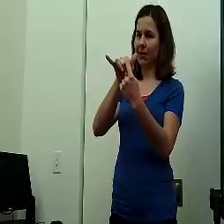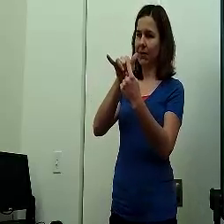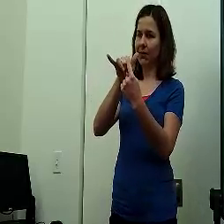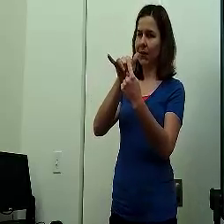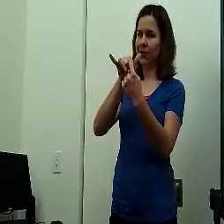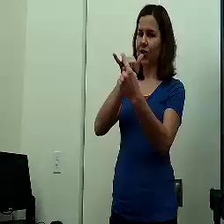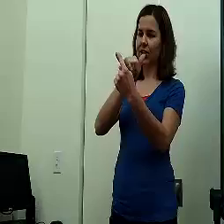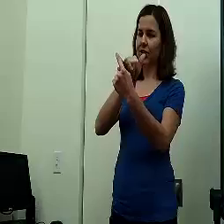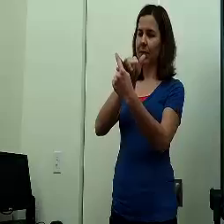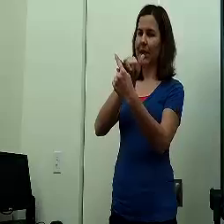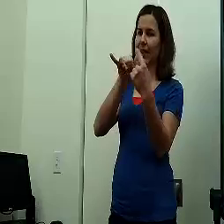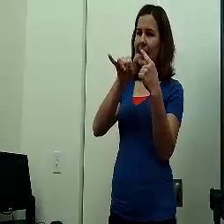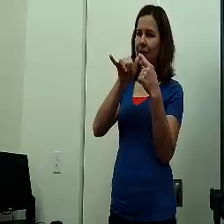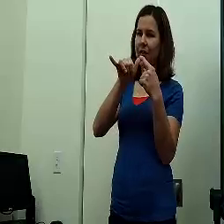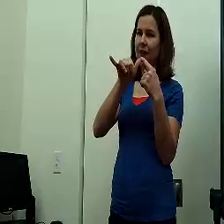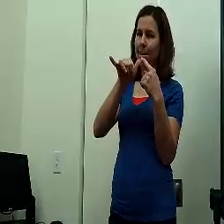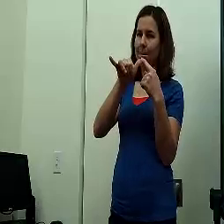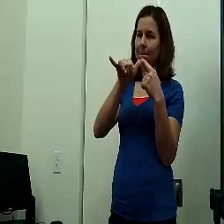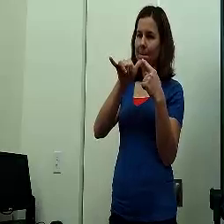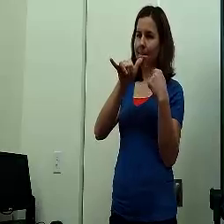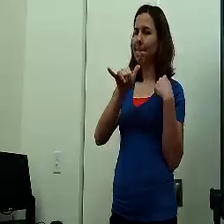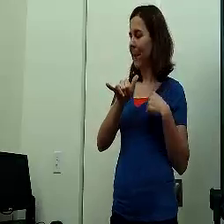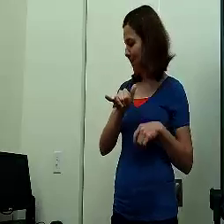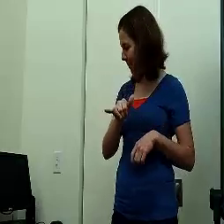down. So it's just your pinky and your thumb. And you go. Yep.